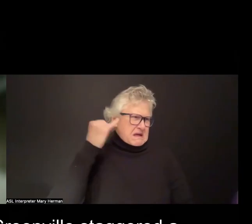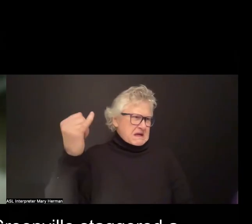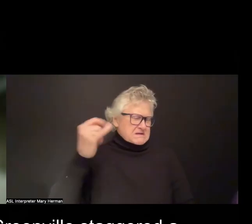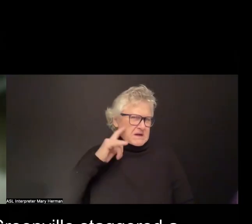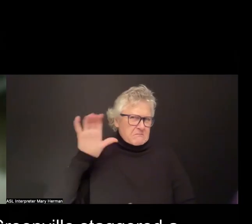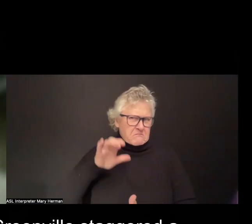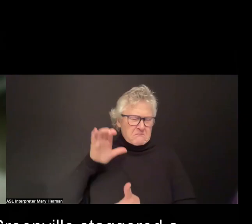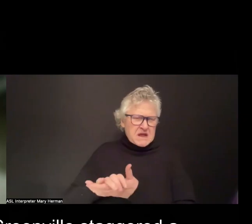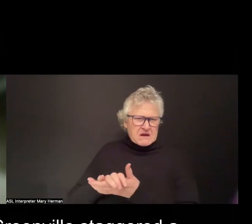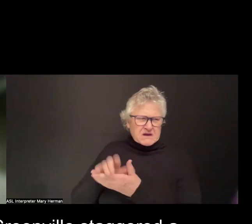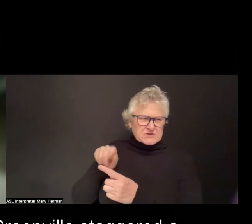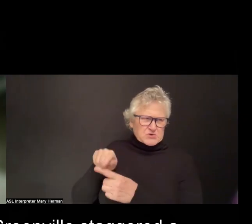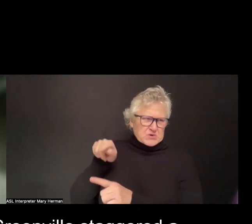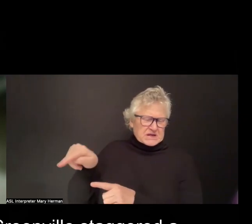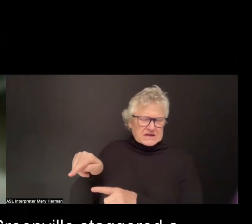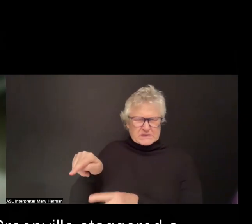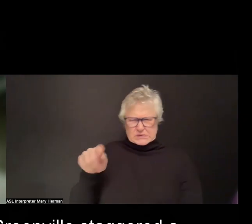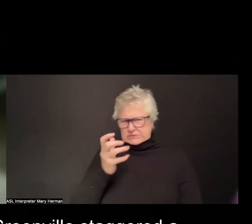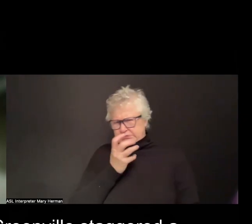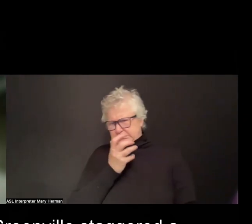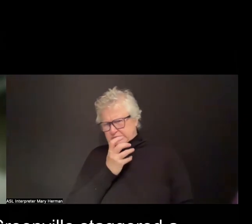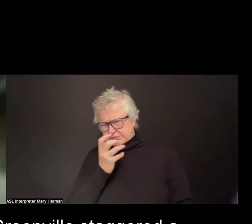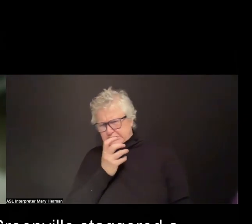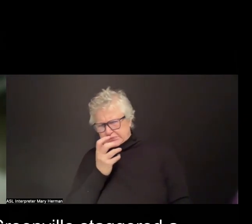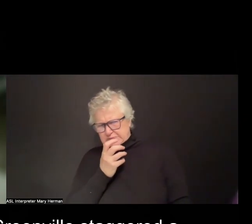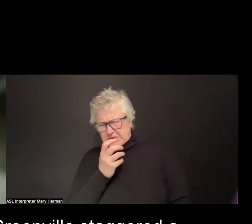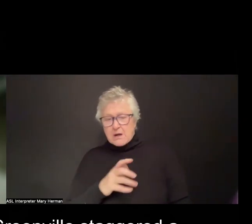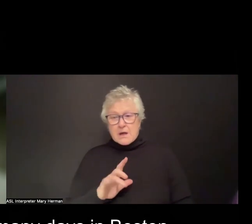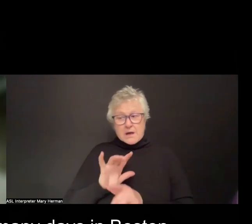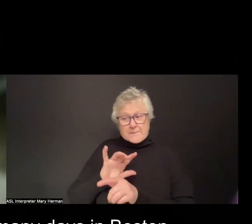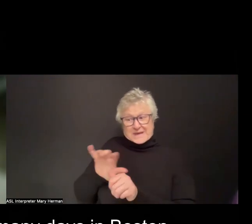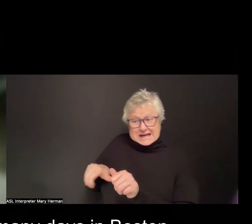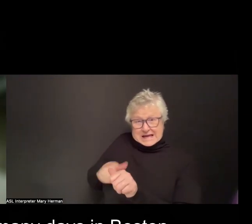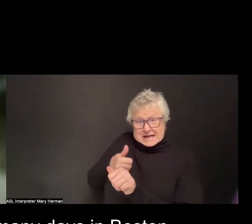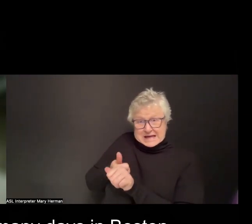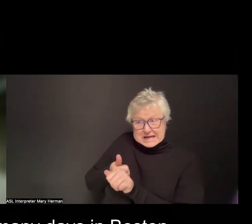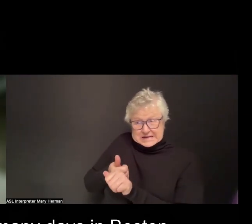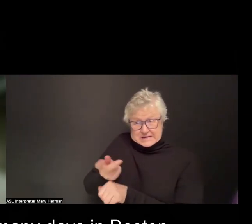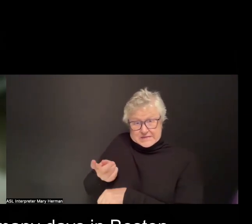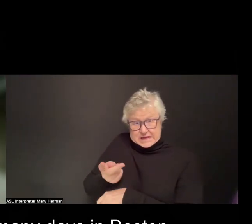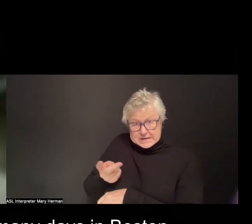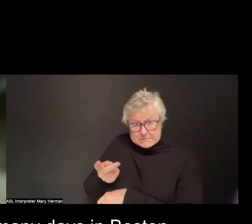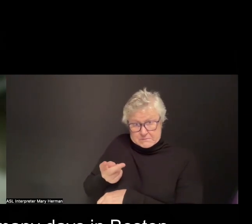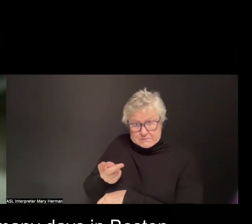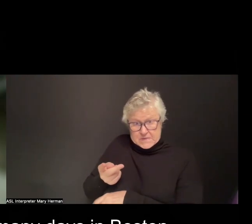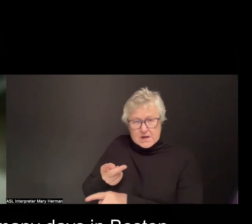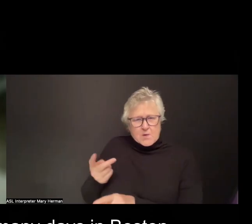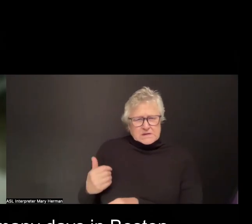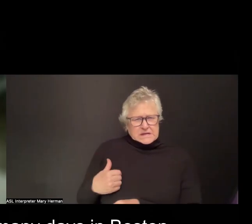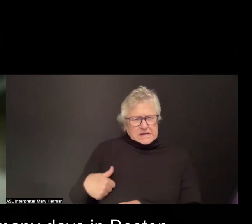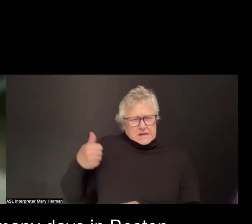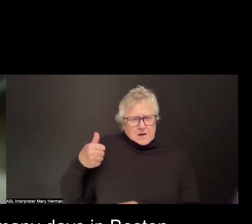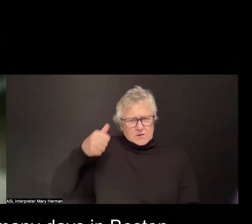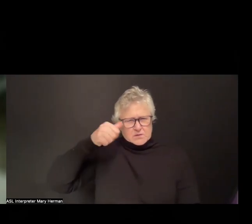Just behind Henry Greenville staggered a boy about 20, so stewed in strong drink that even after so many days in Boston jail, I could smell him